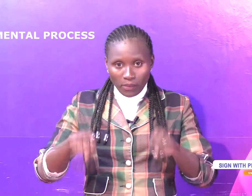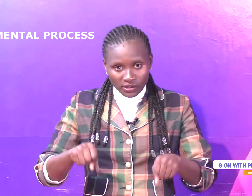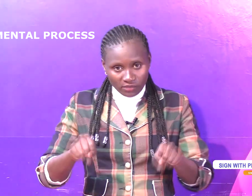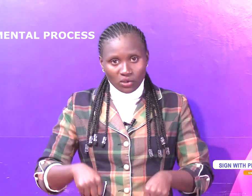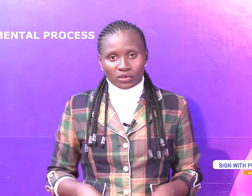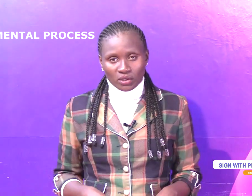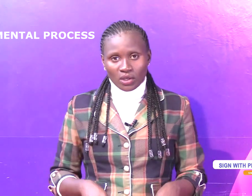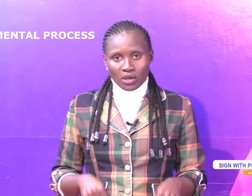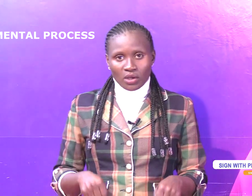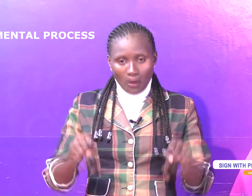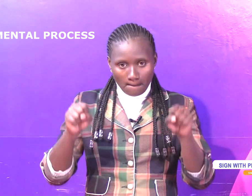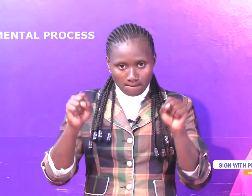possible, possible,